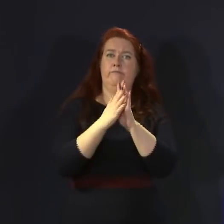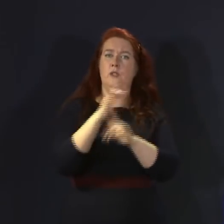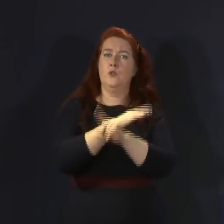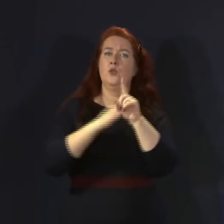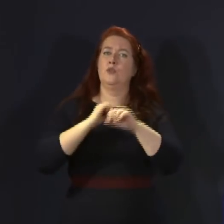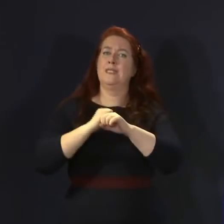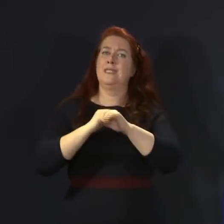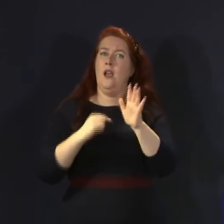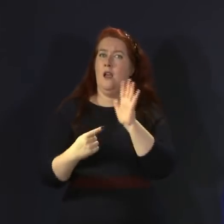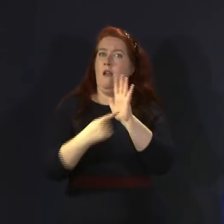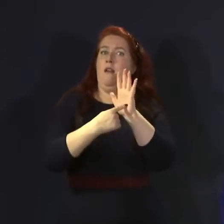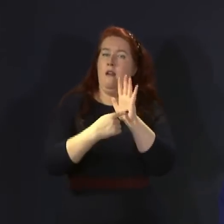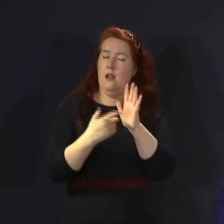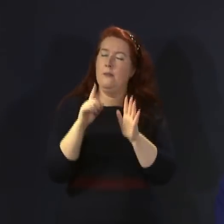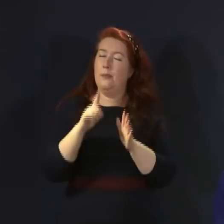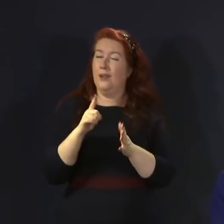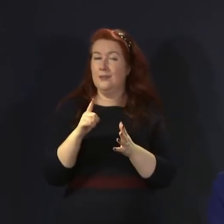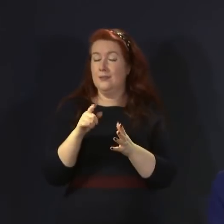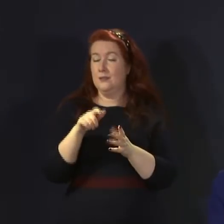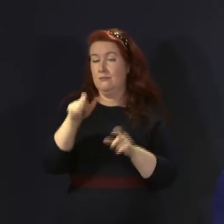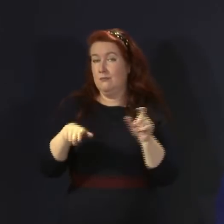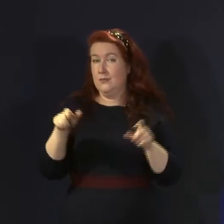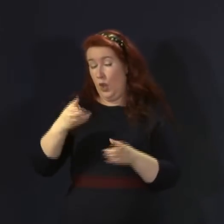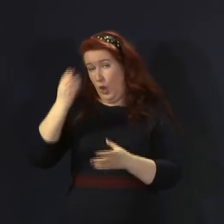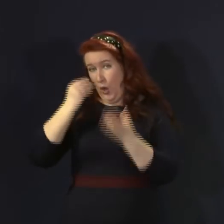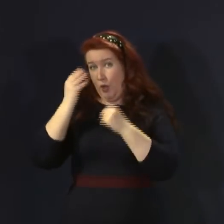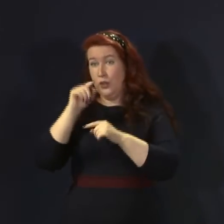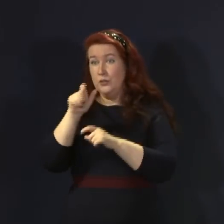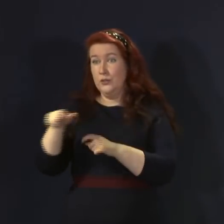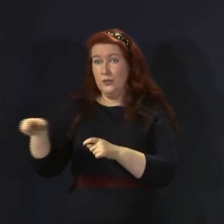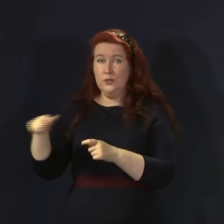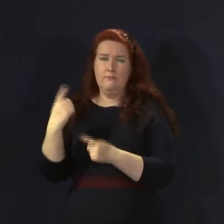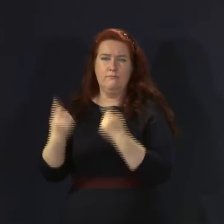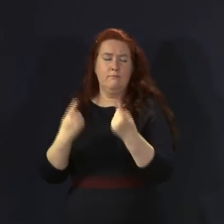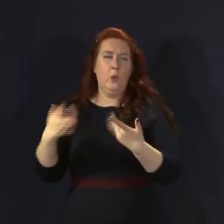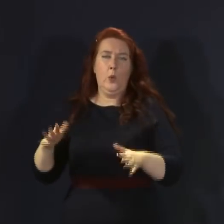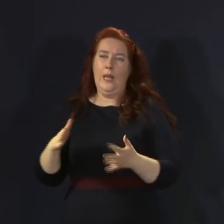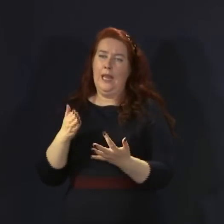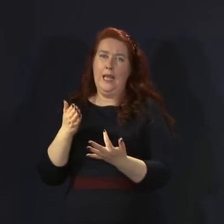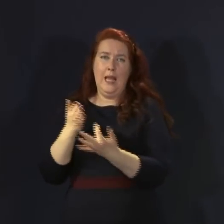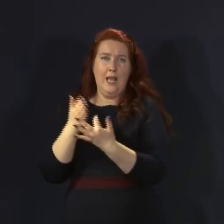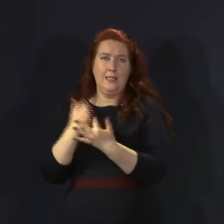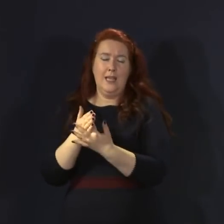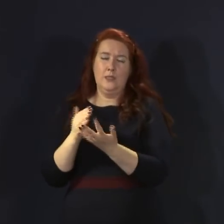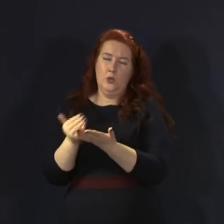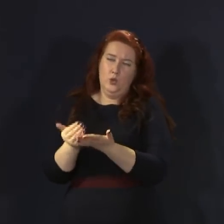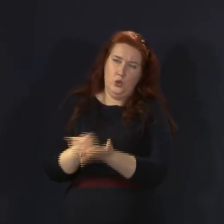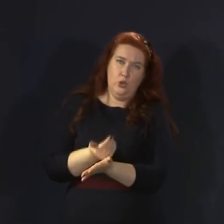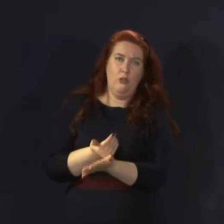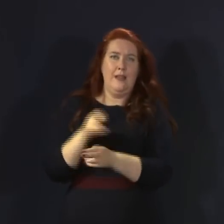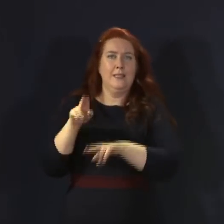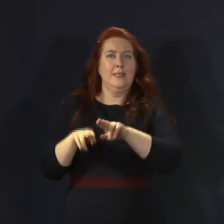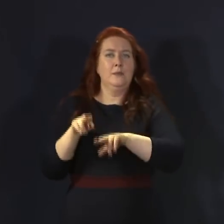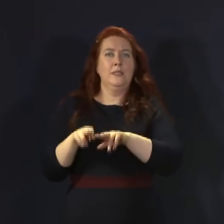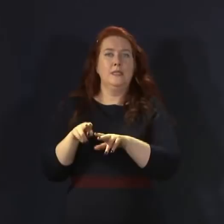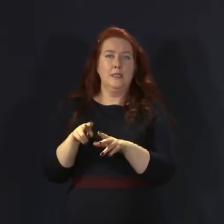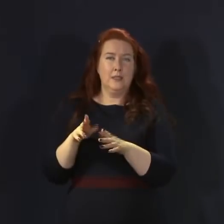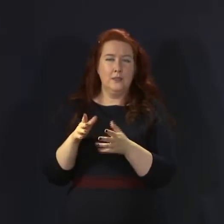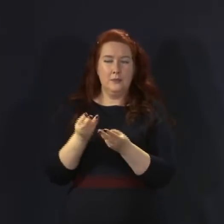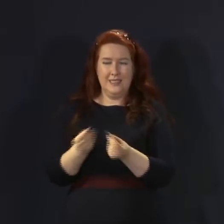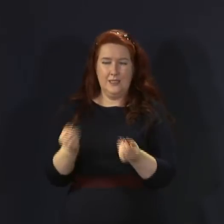media. But learners should only have access to the content of secure assessment materials when they are completing assessments